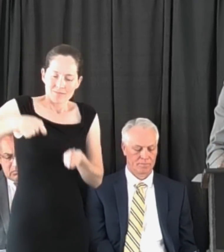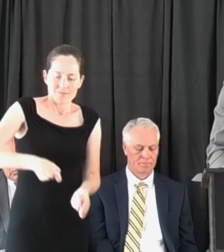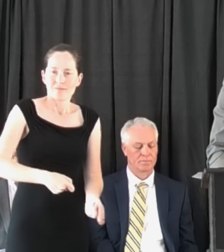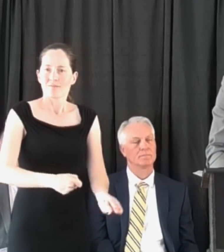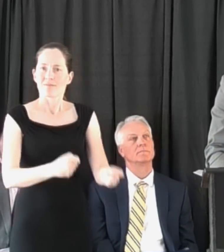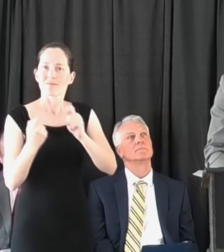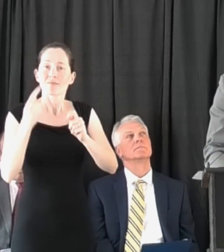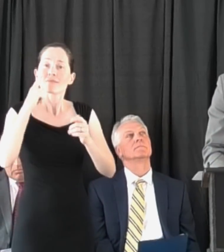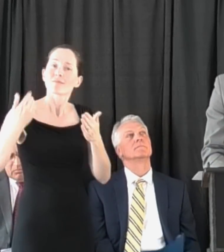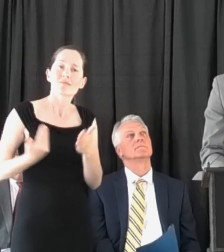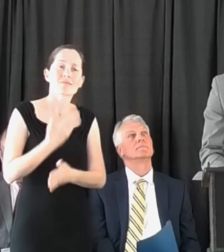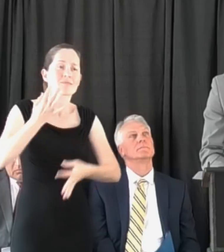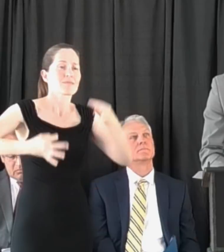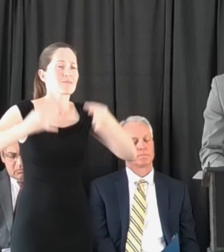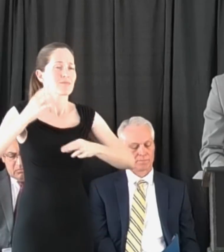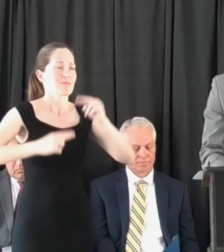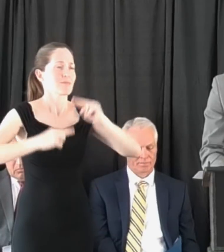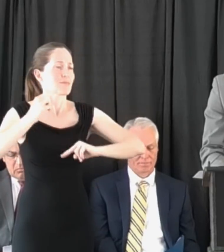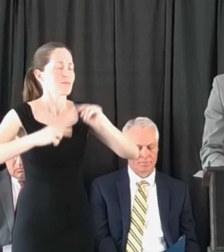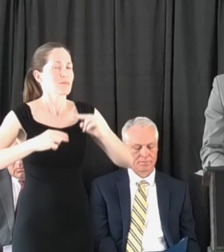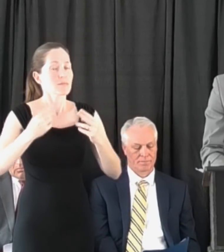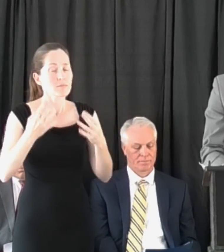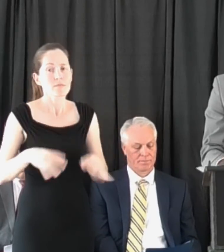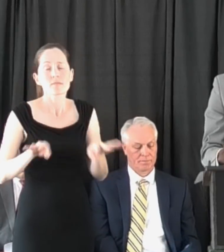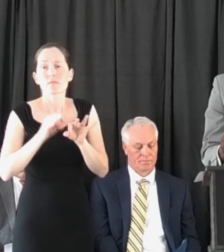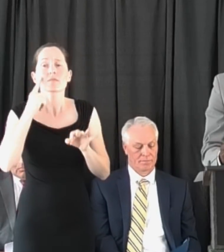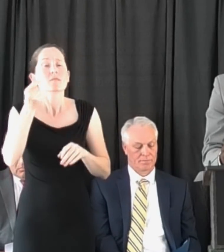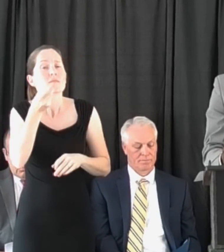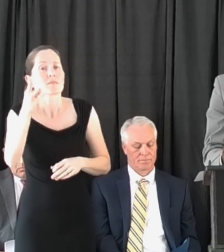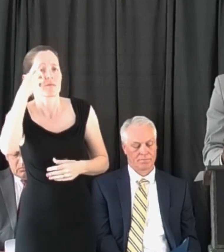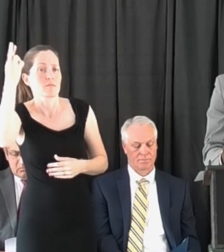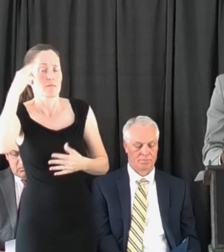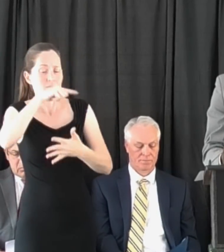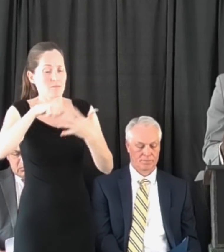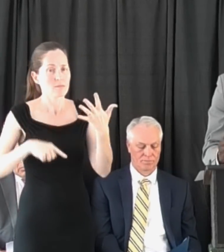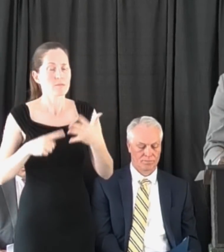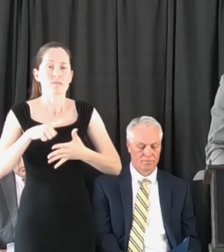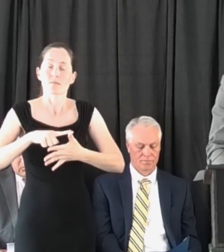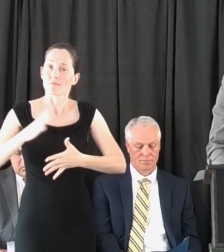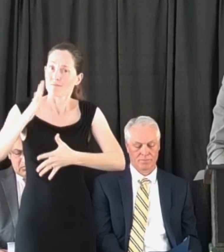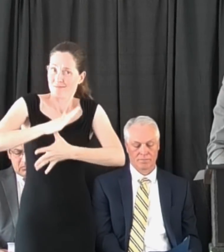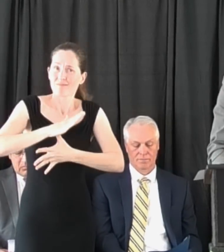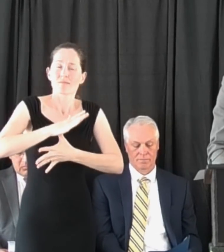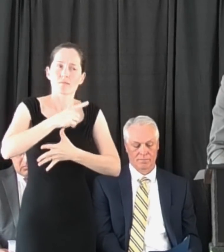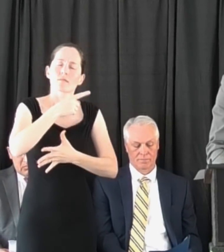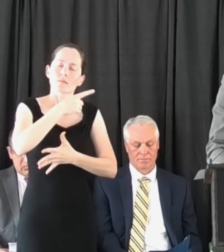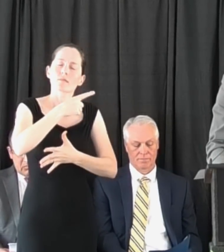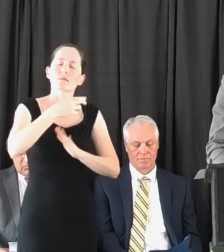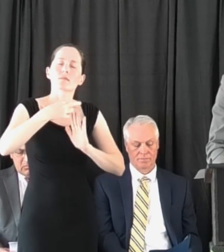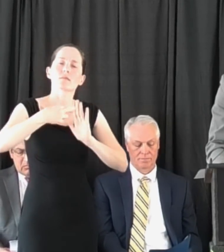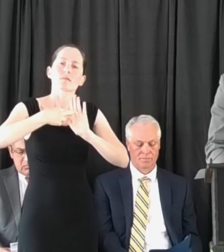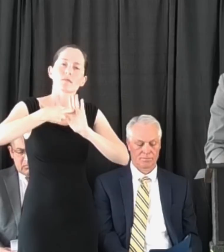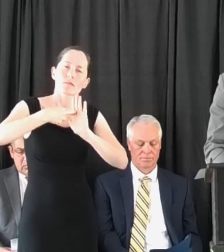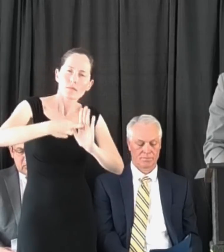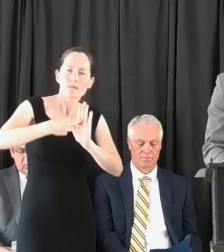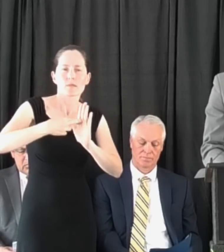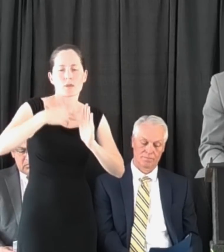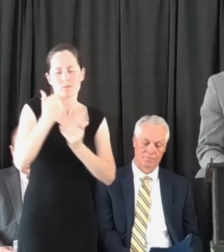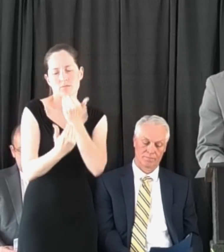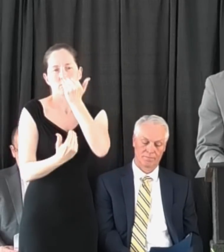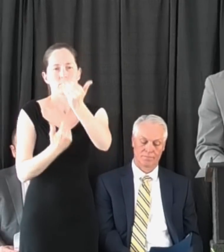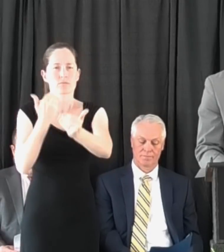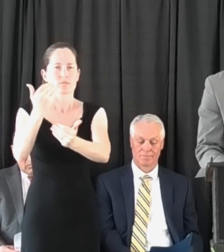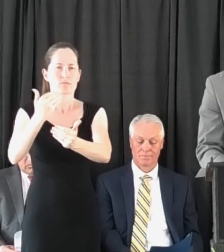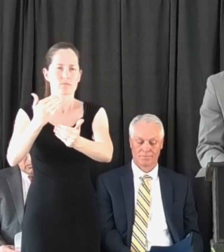many reasons, but most notably, it signifies progress for our citizens and our county. The